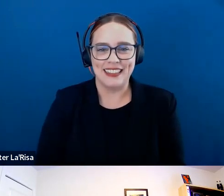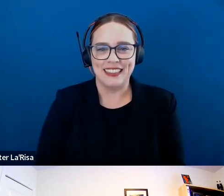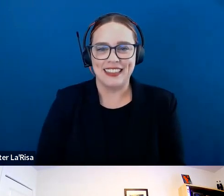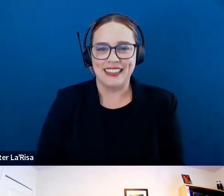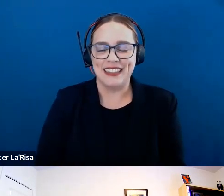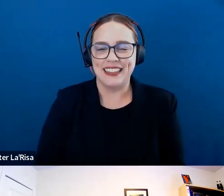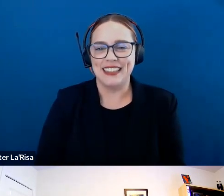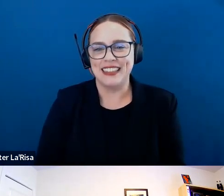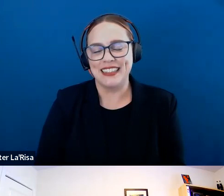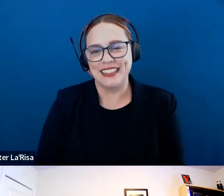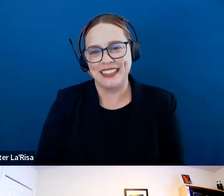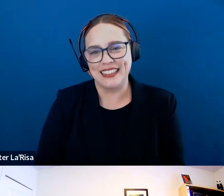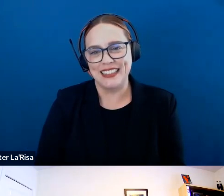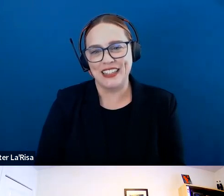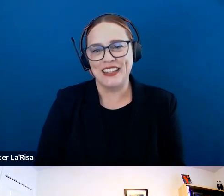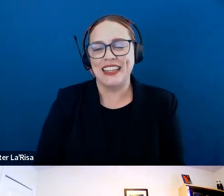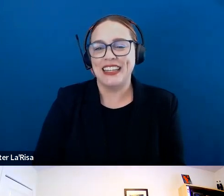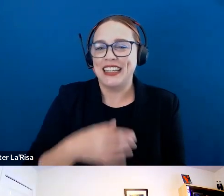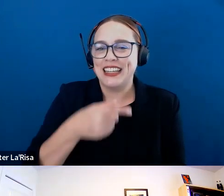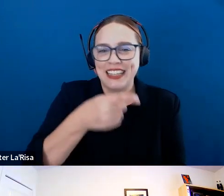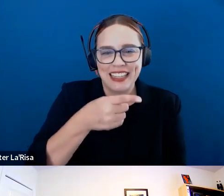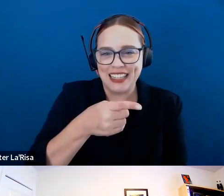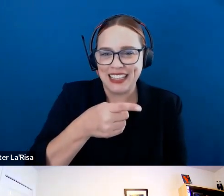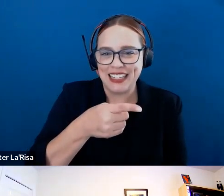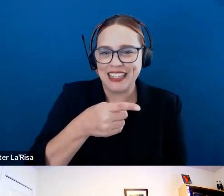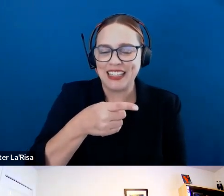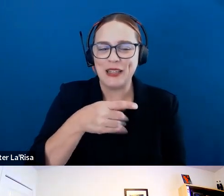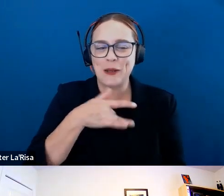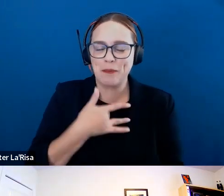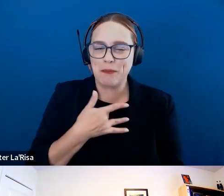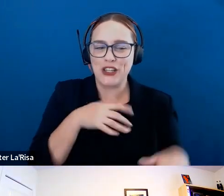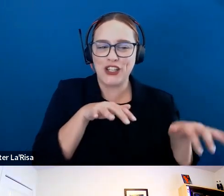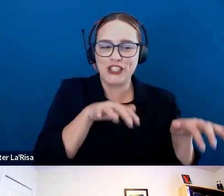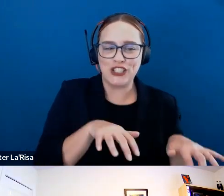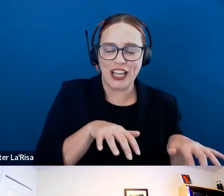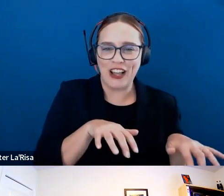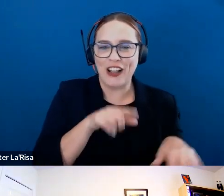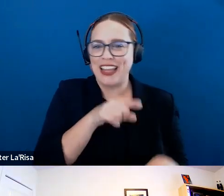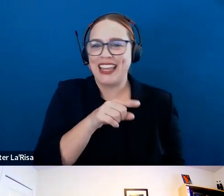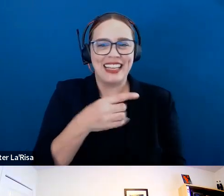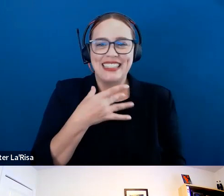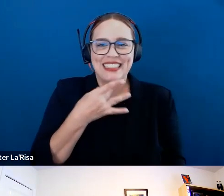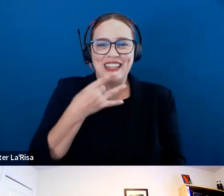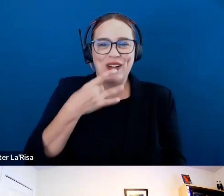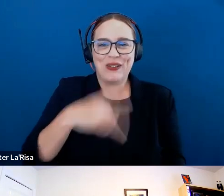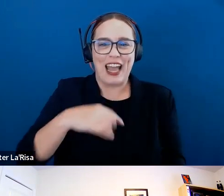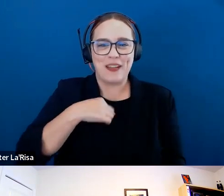and he, like, for example, he doesn't really like me holding them right now, but he's not gonna do anything to hurt